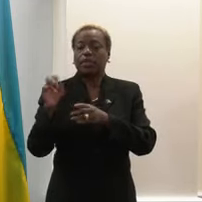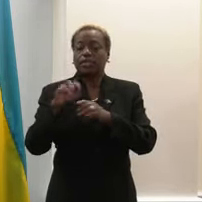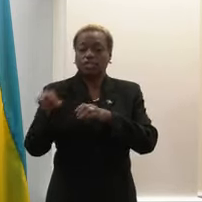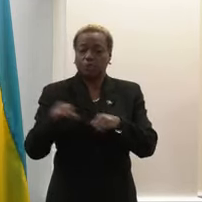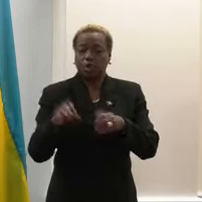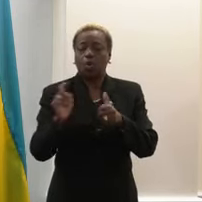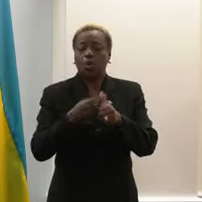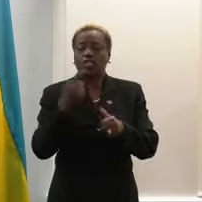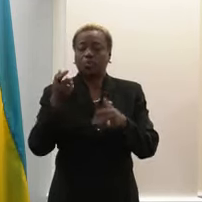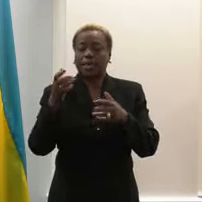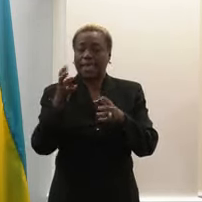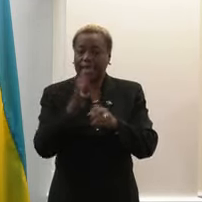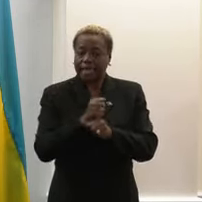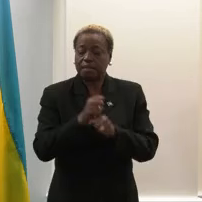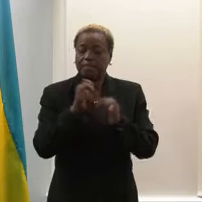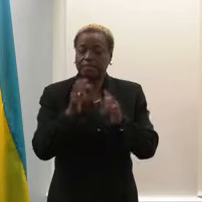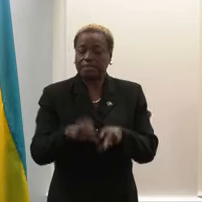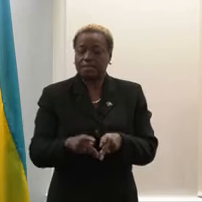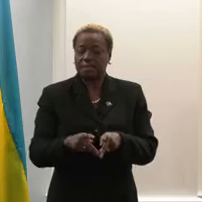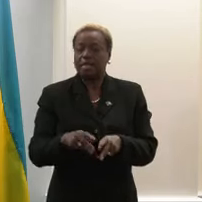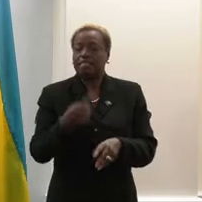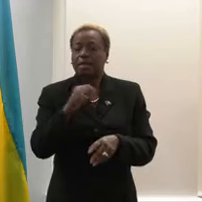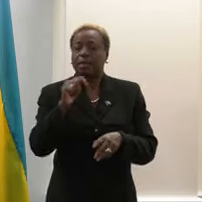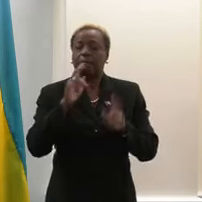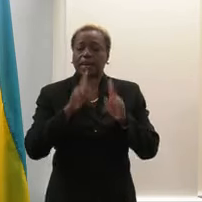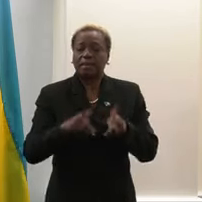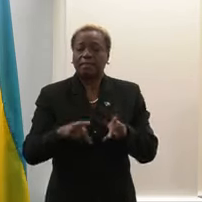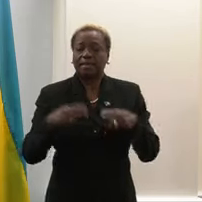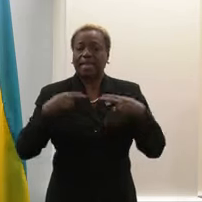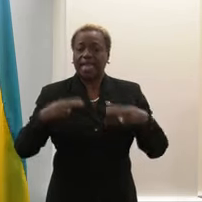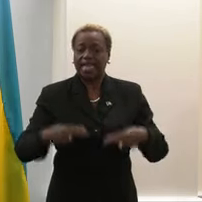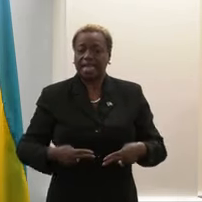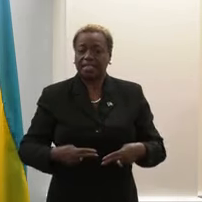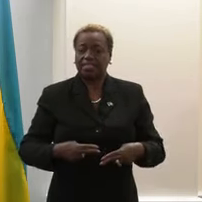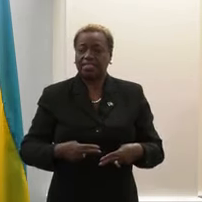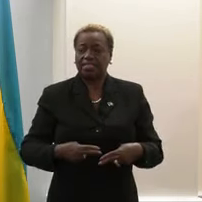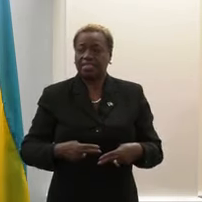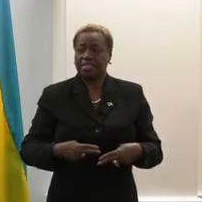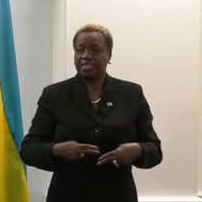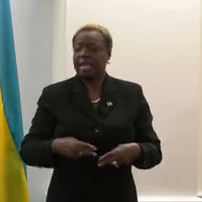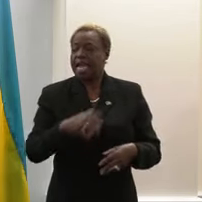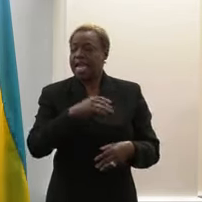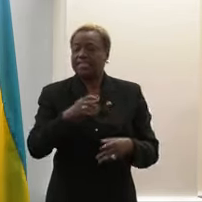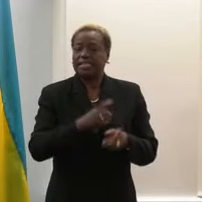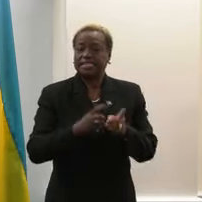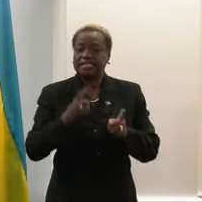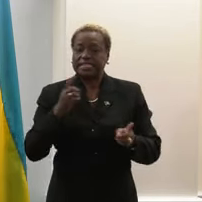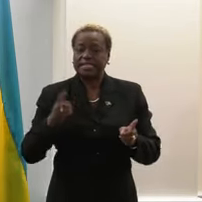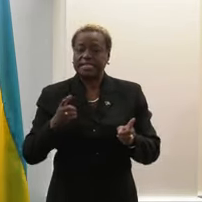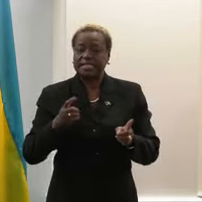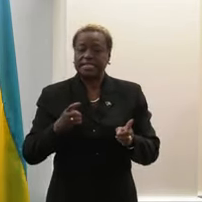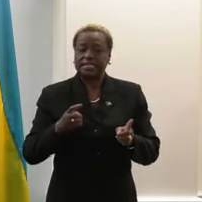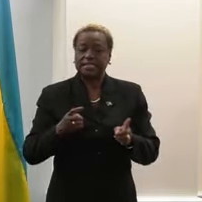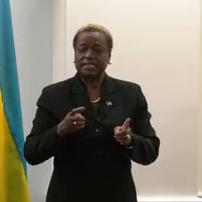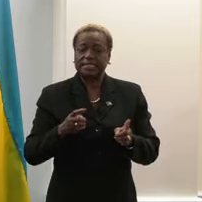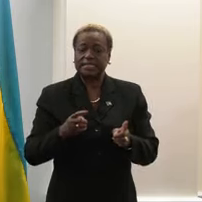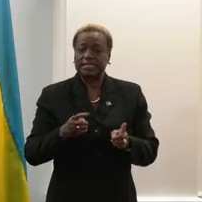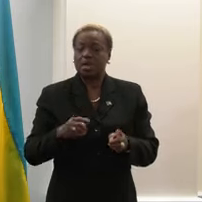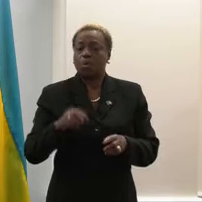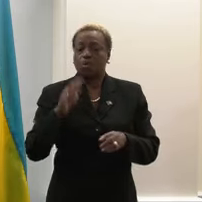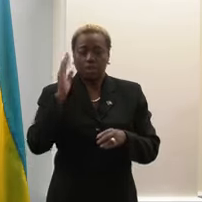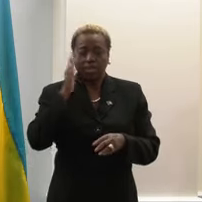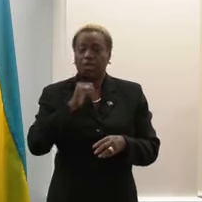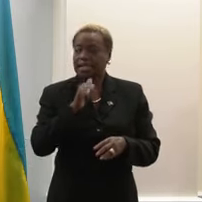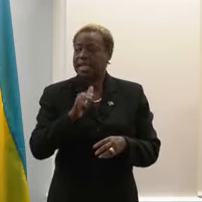We're hoping that those public health measures, along with the distancing measures, will help us not to get to the point where we get a